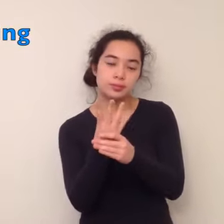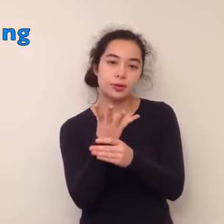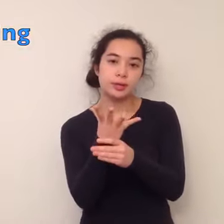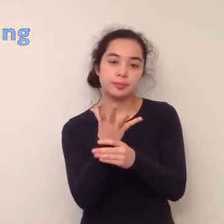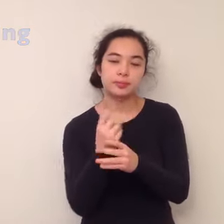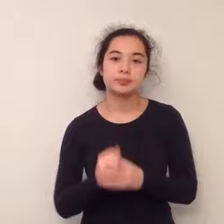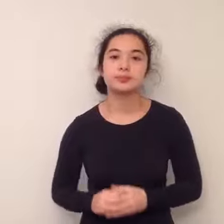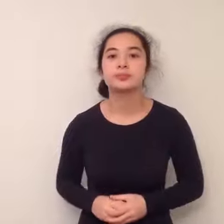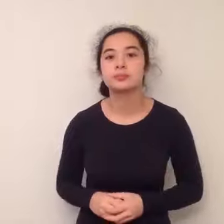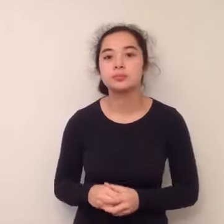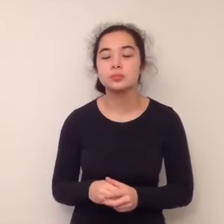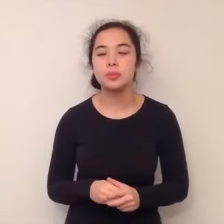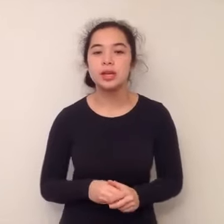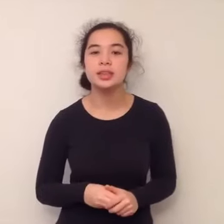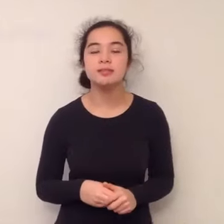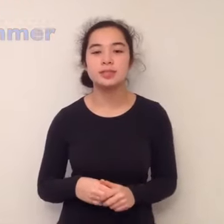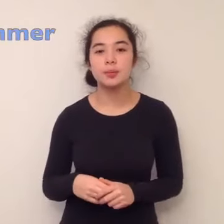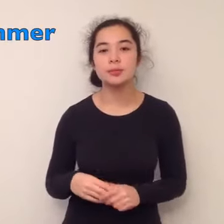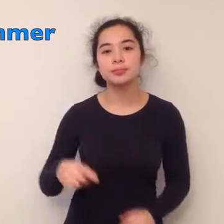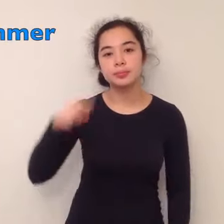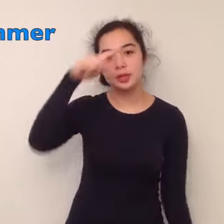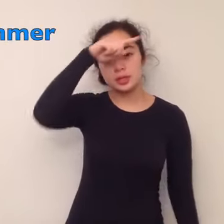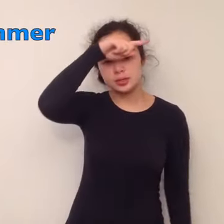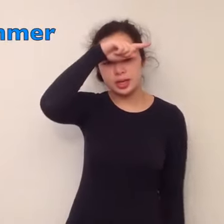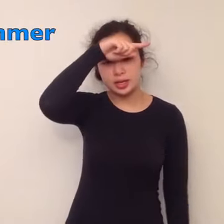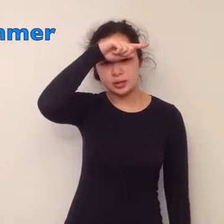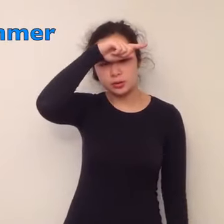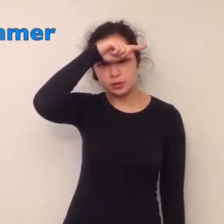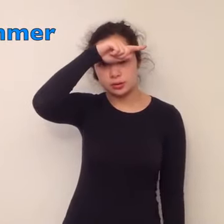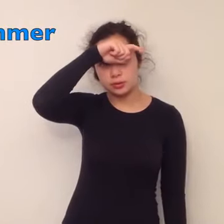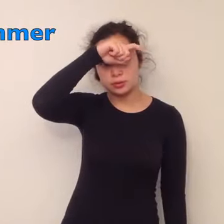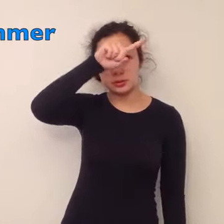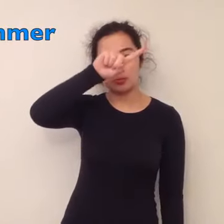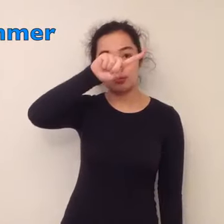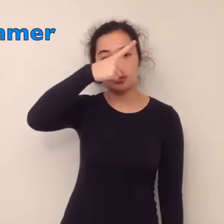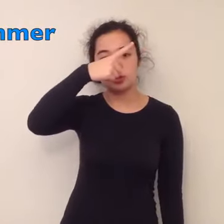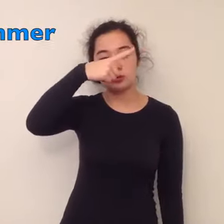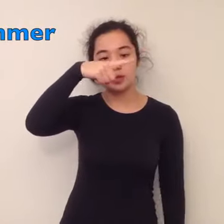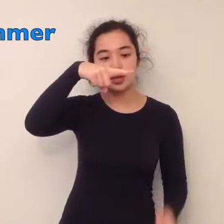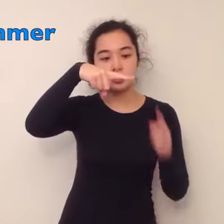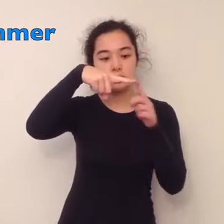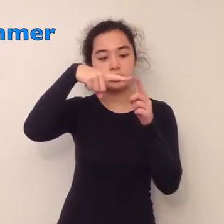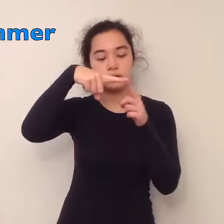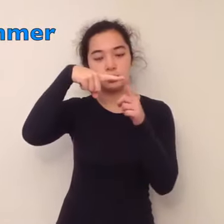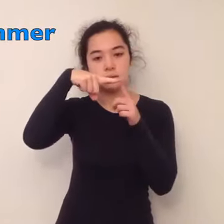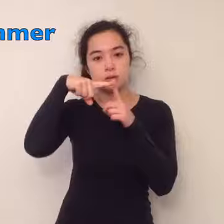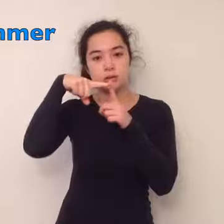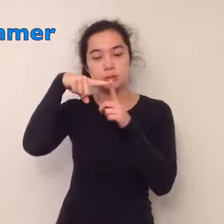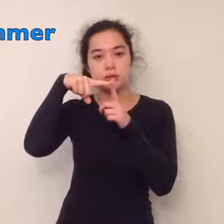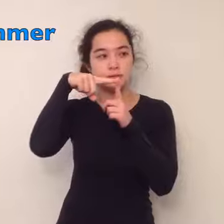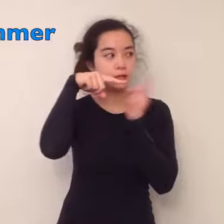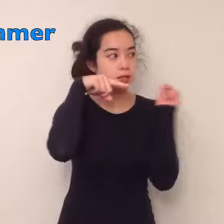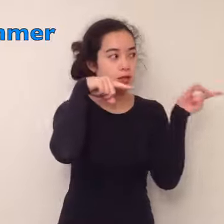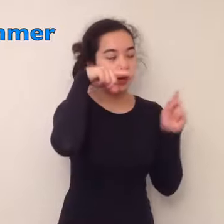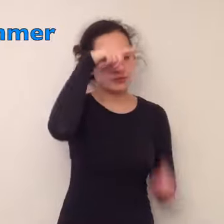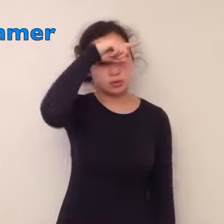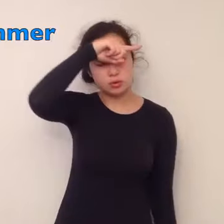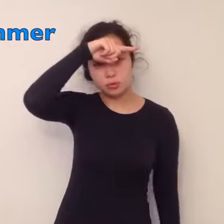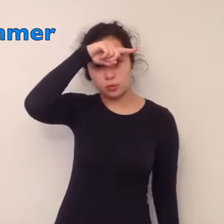spring. And then for summer, you take your pointy finger to the left on your